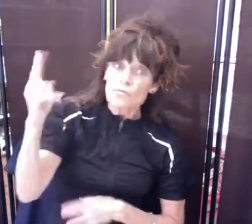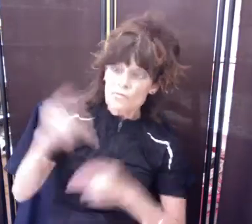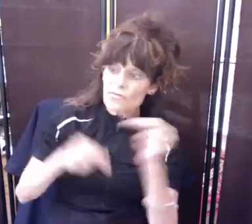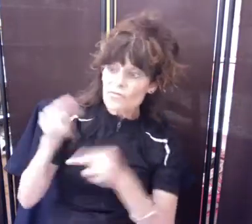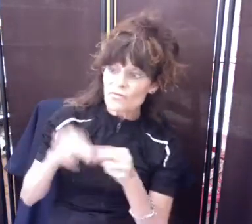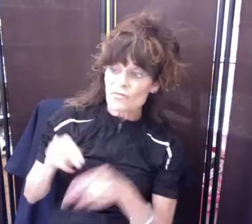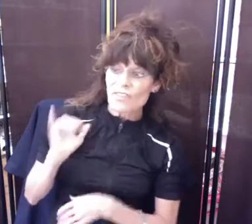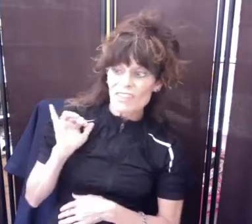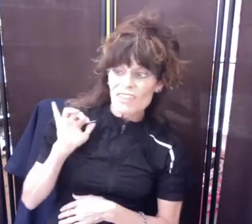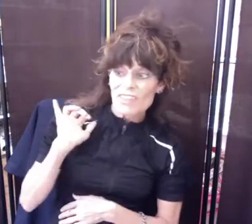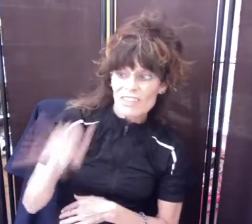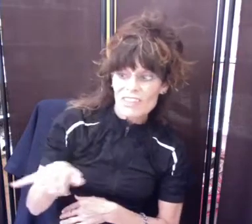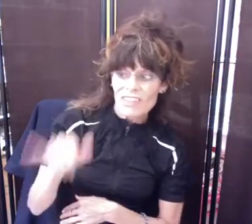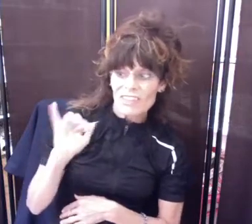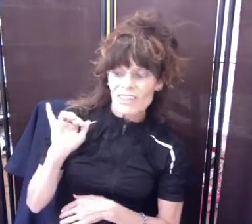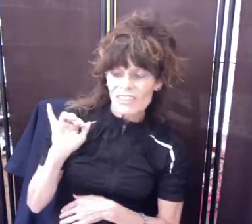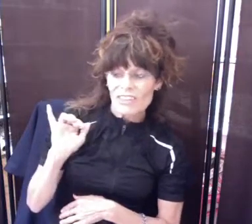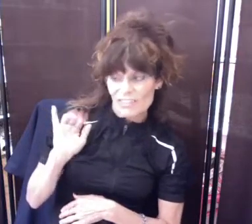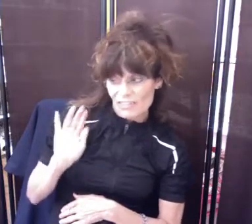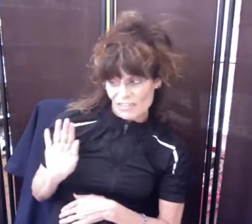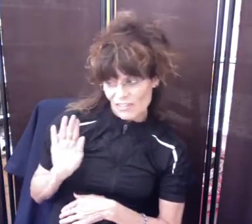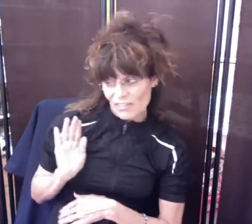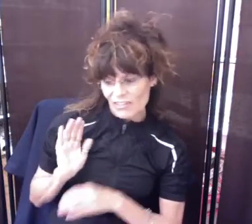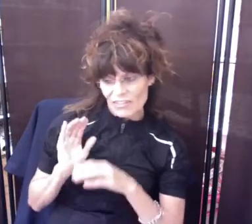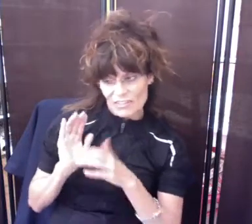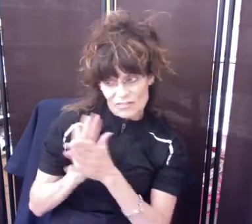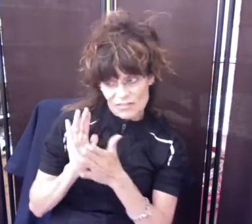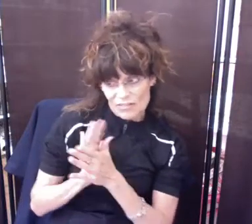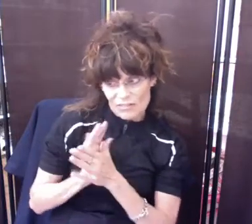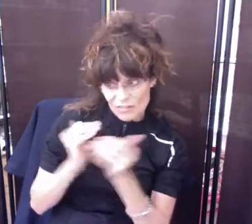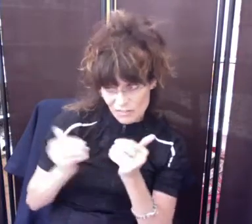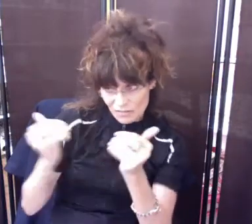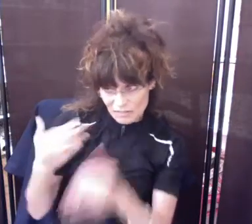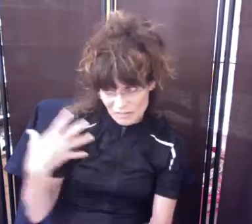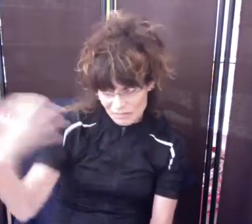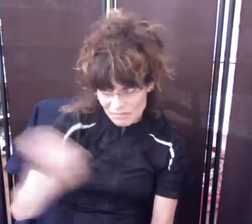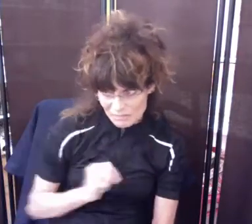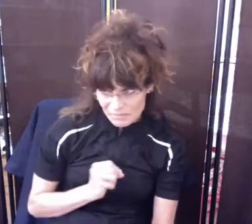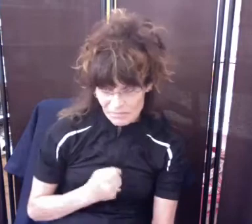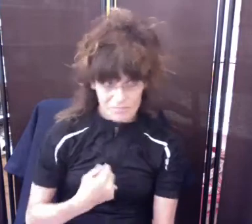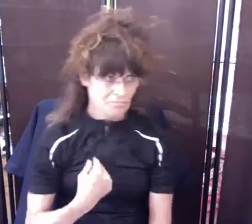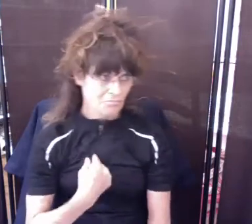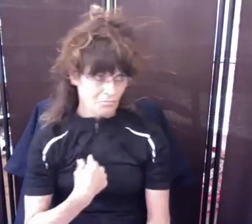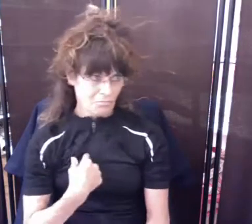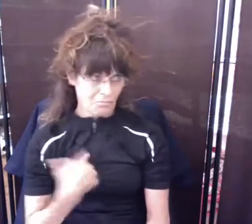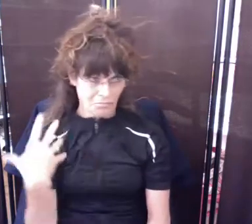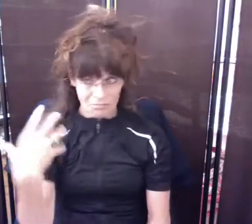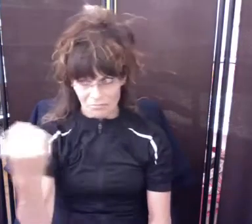kindergarten is. Get out of the car. I'll come back for you later." And she drives away. Now, I